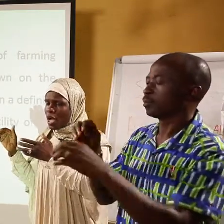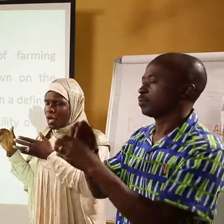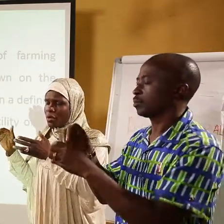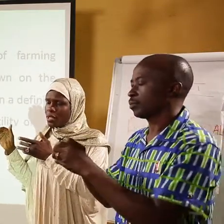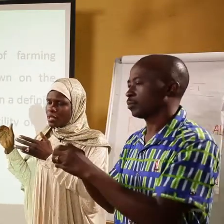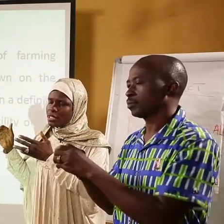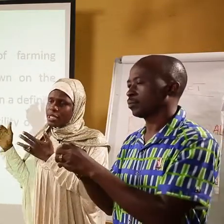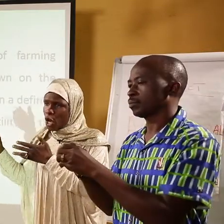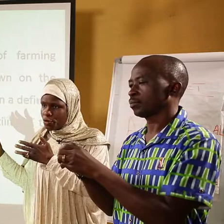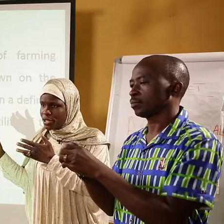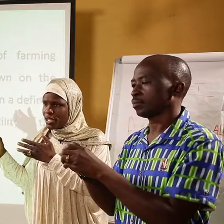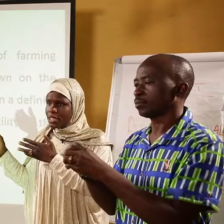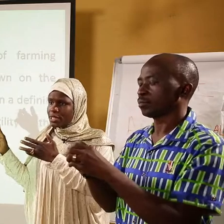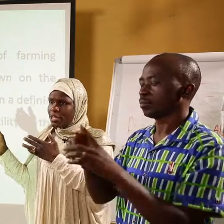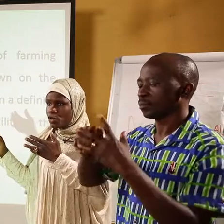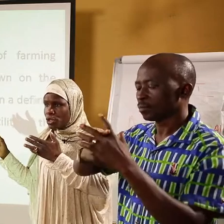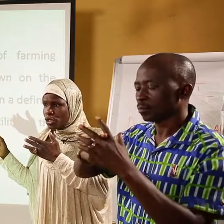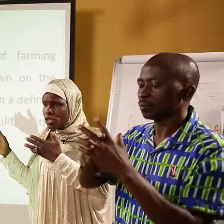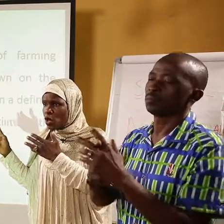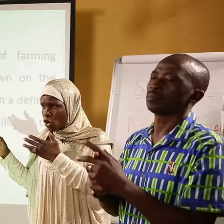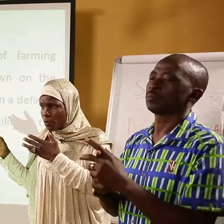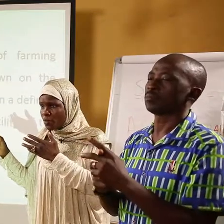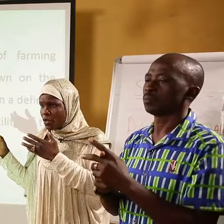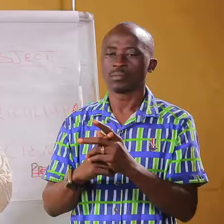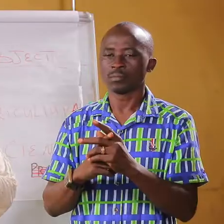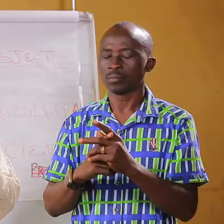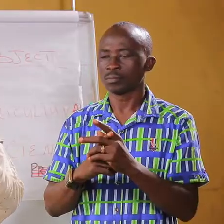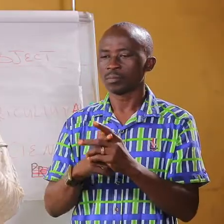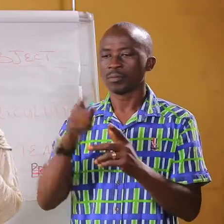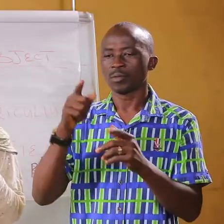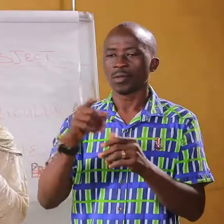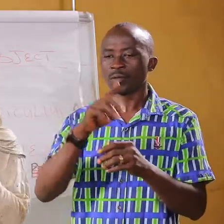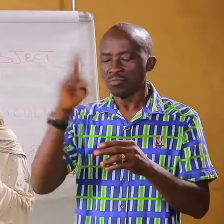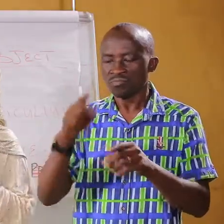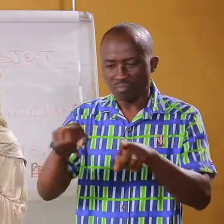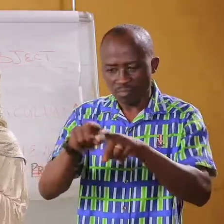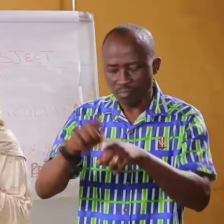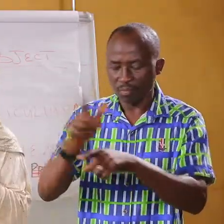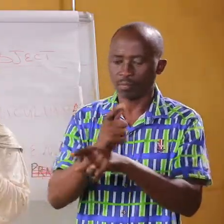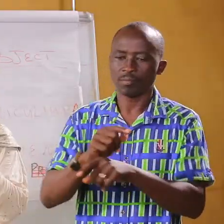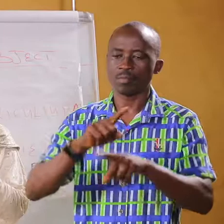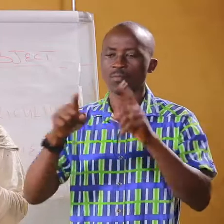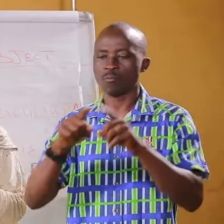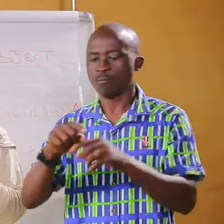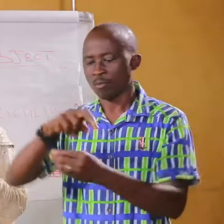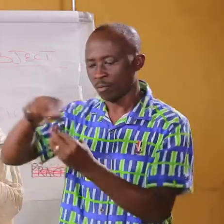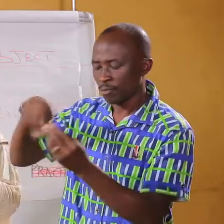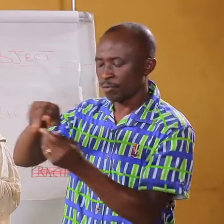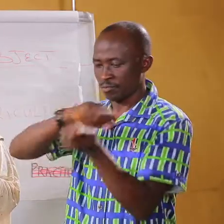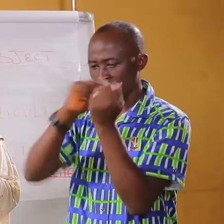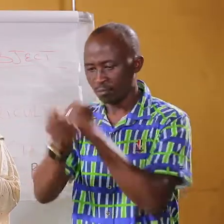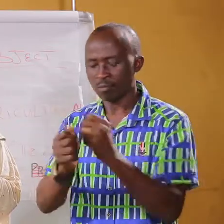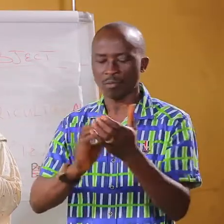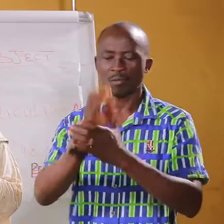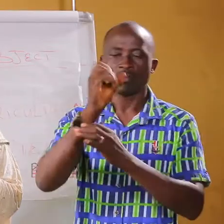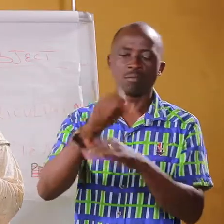your, let's say cowpea, that is the leguminous crop. You are using the same land, but you are what? You are rotating the